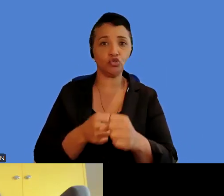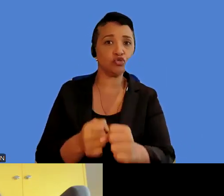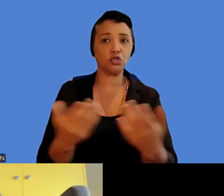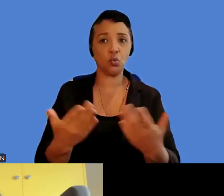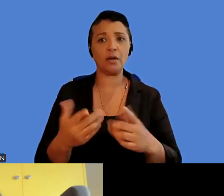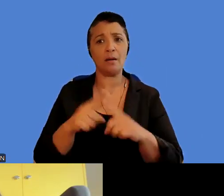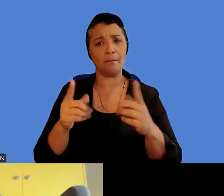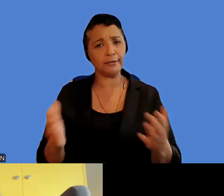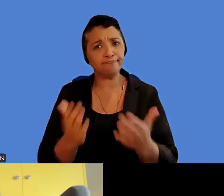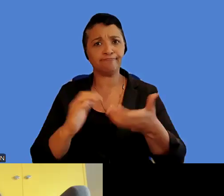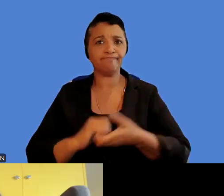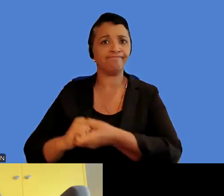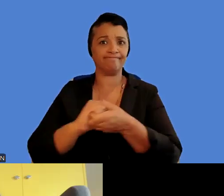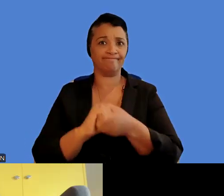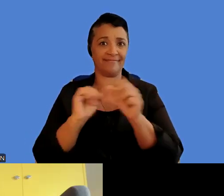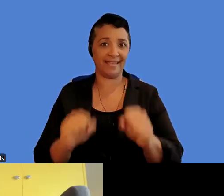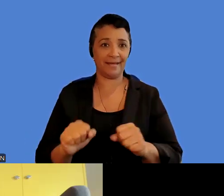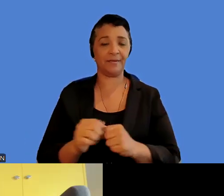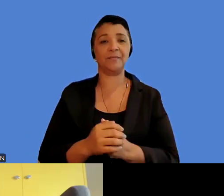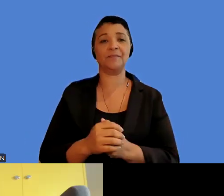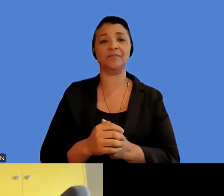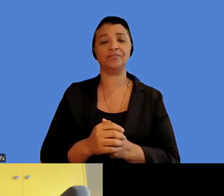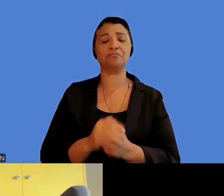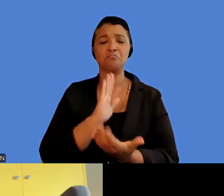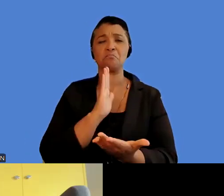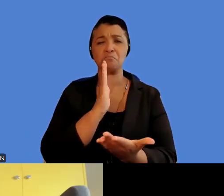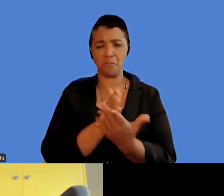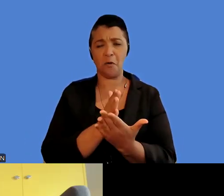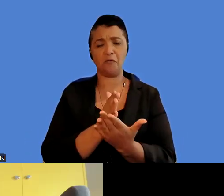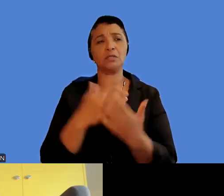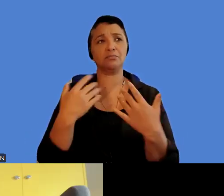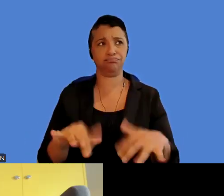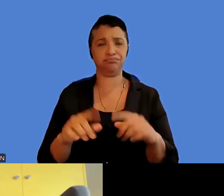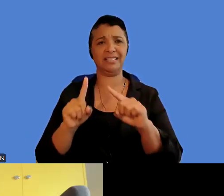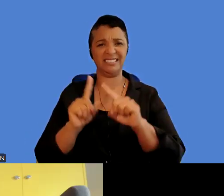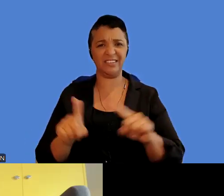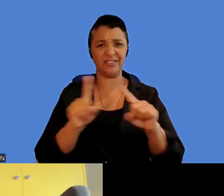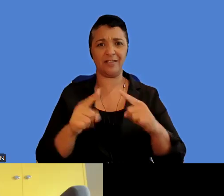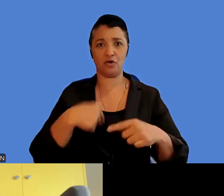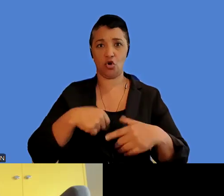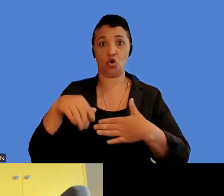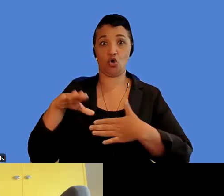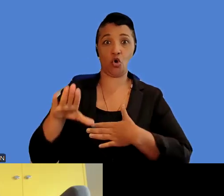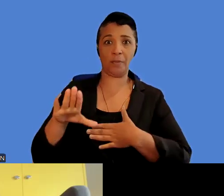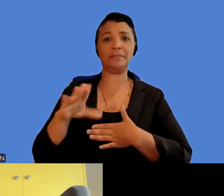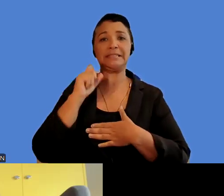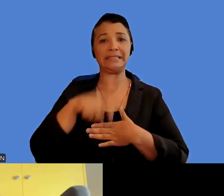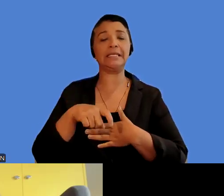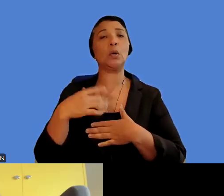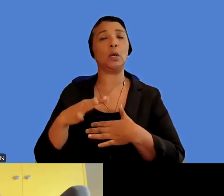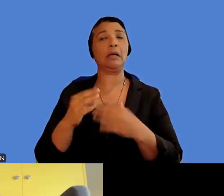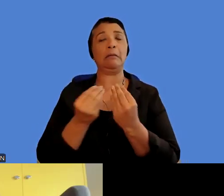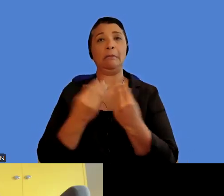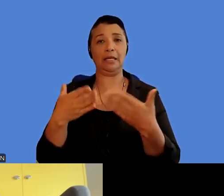together on this as well. Of course, there are lots of different commitments that need to be made, and there are huge